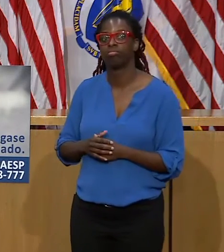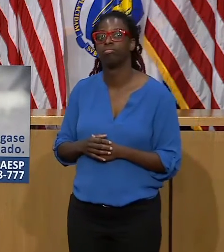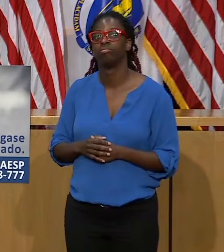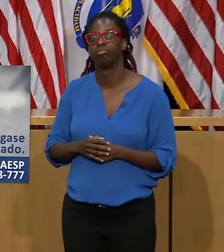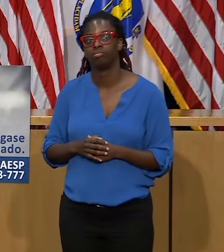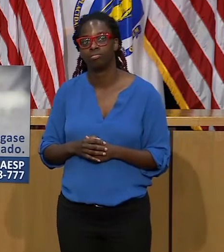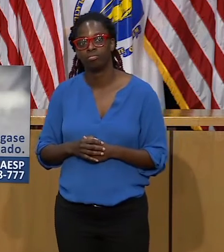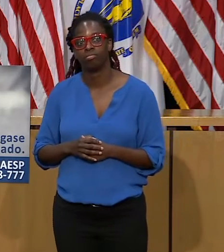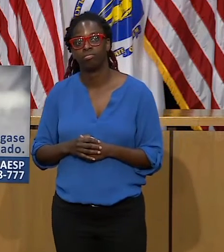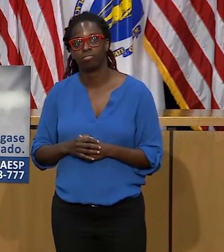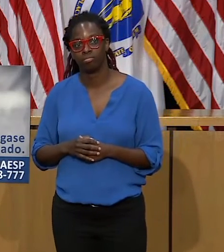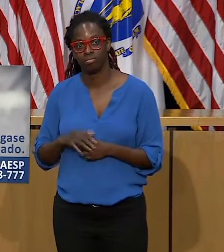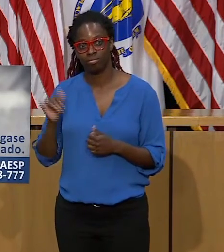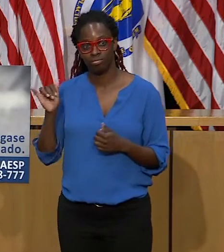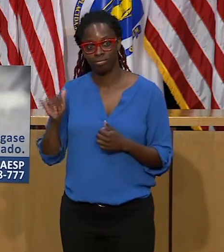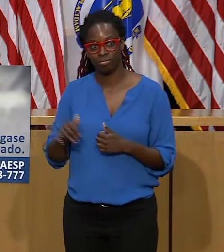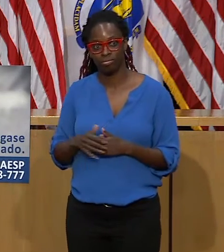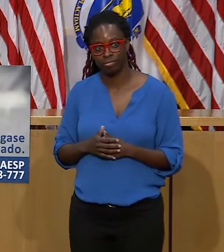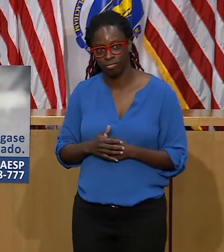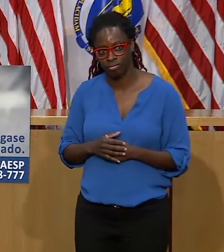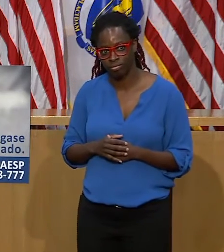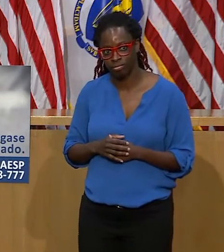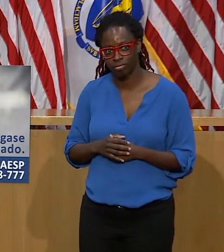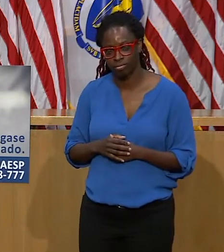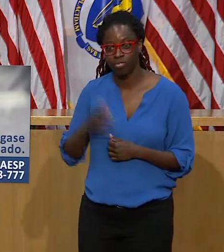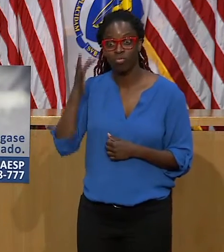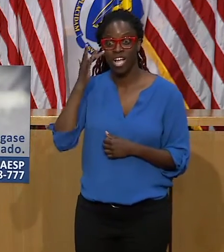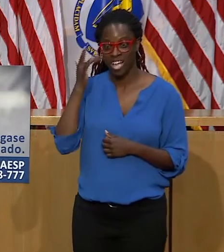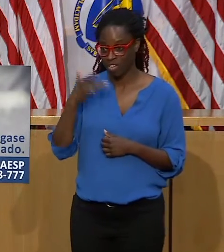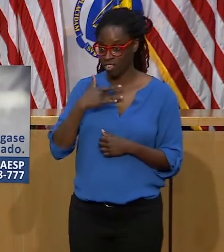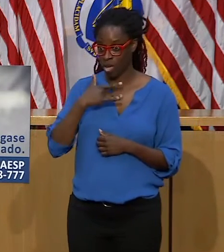children experience when attending school in person.